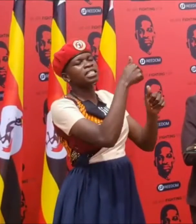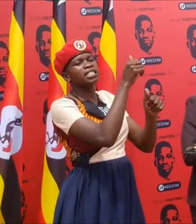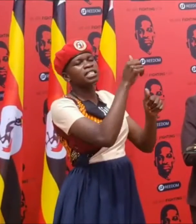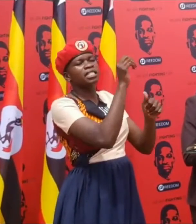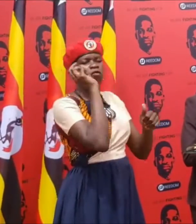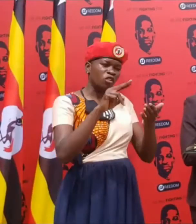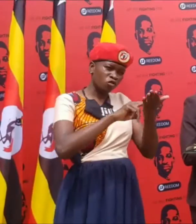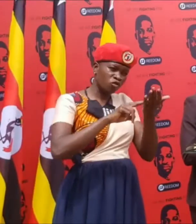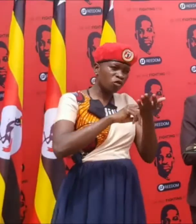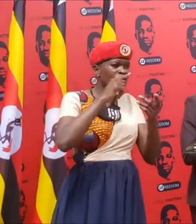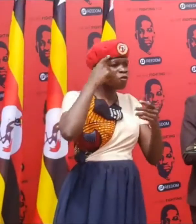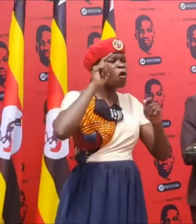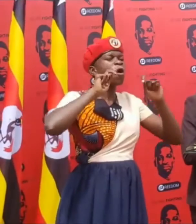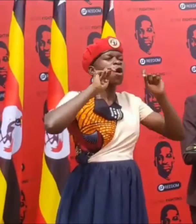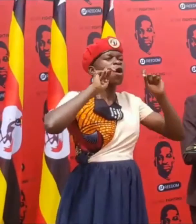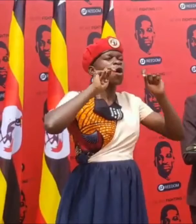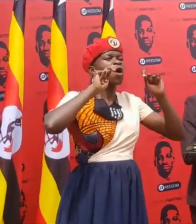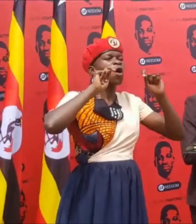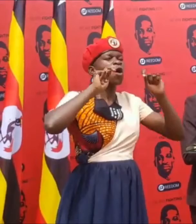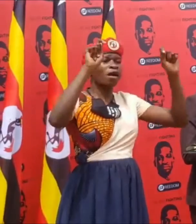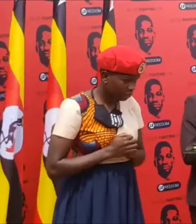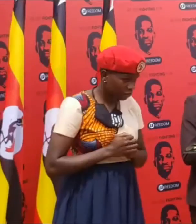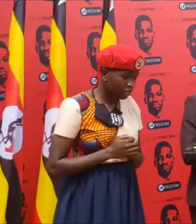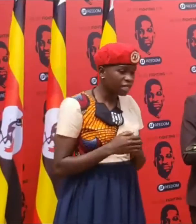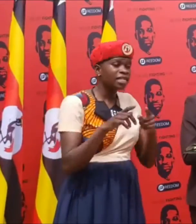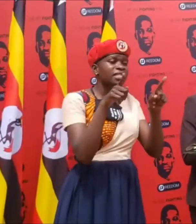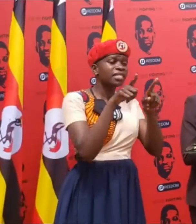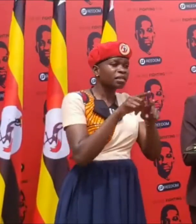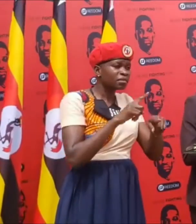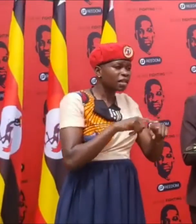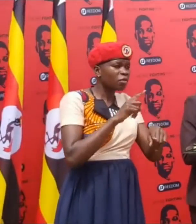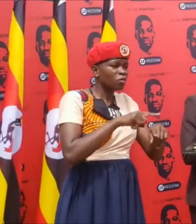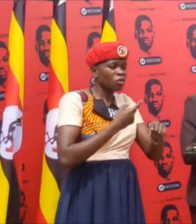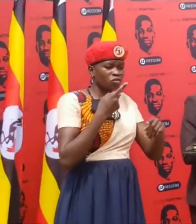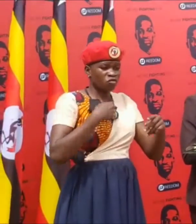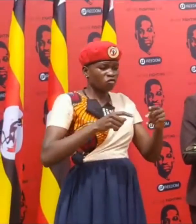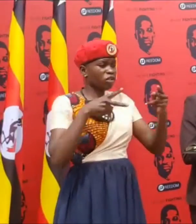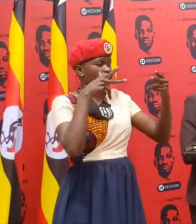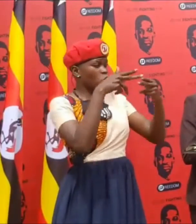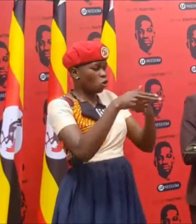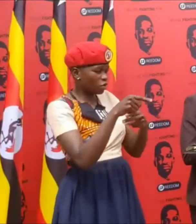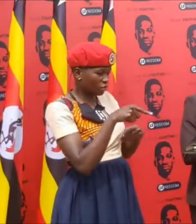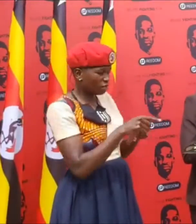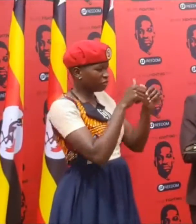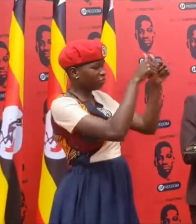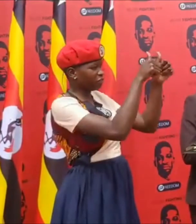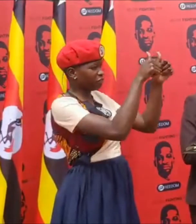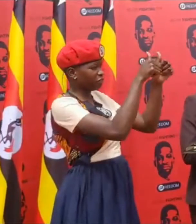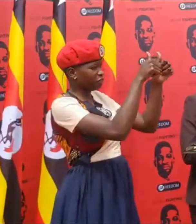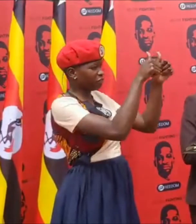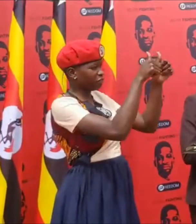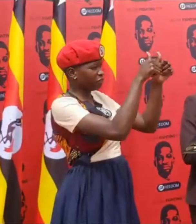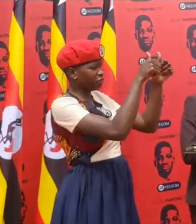naye nga bwe tutongoza posta ekifaananyi kino tulina